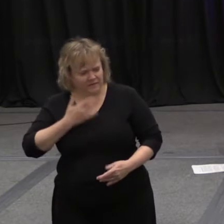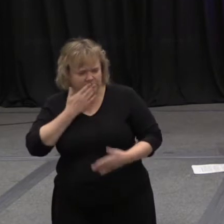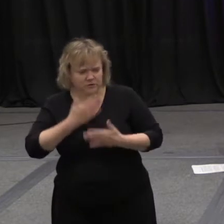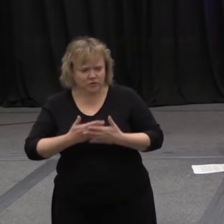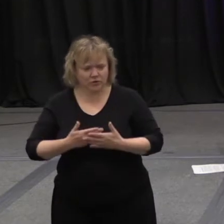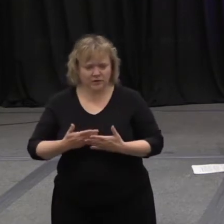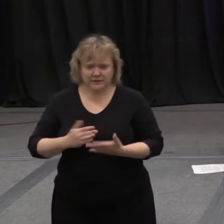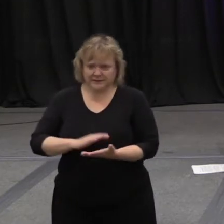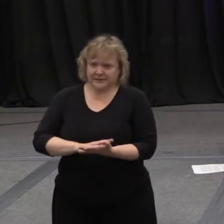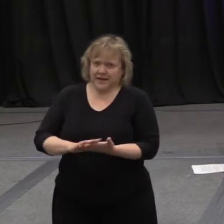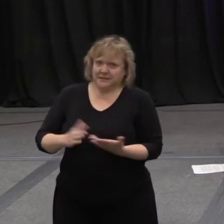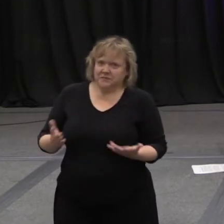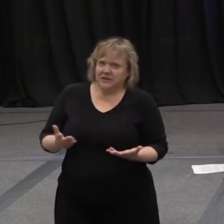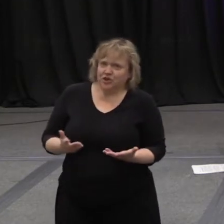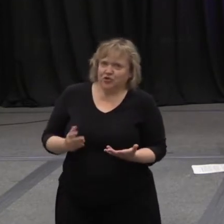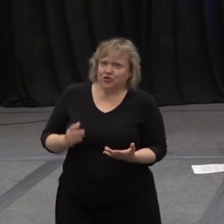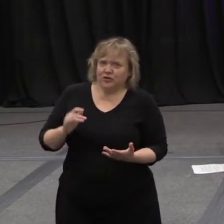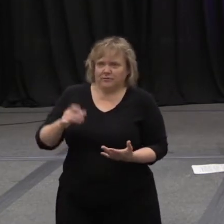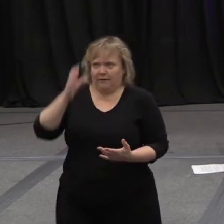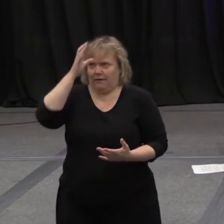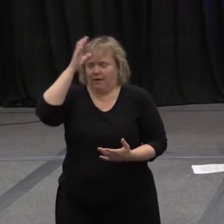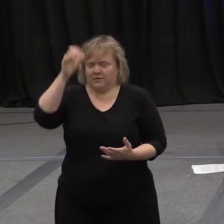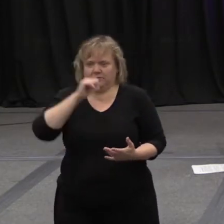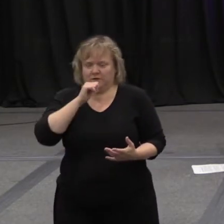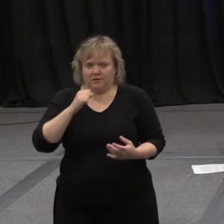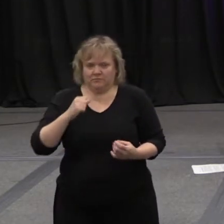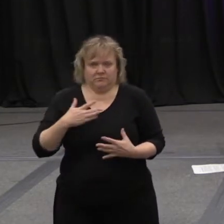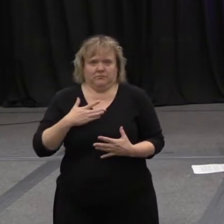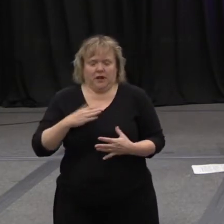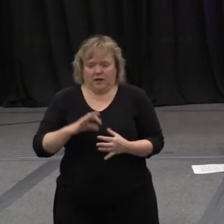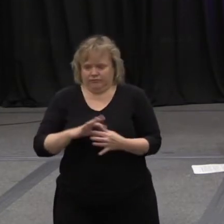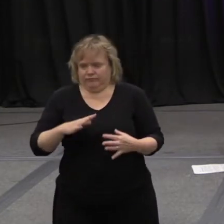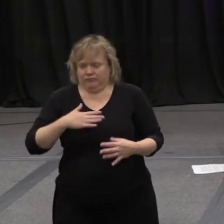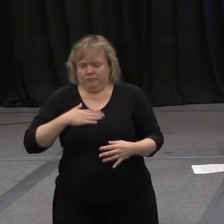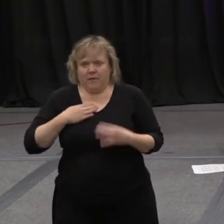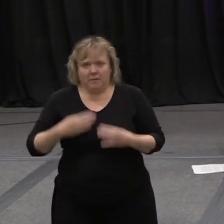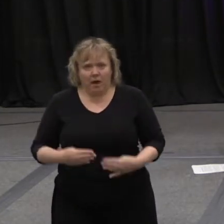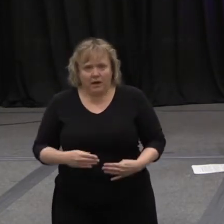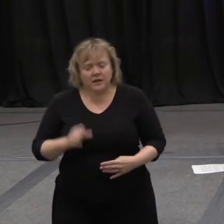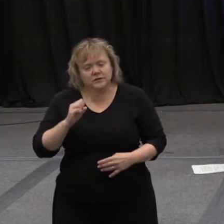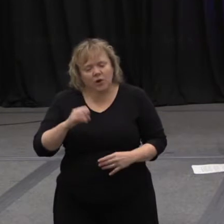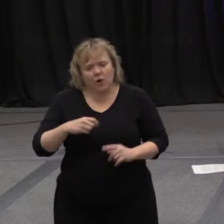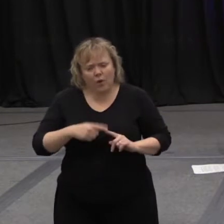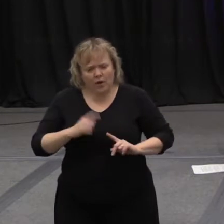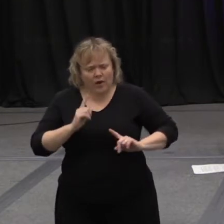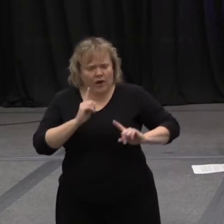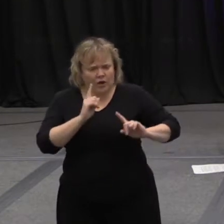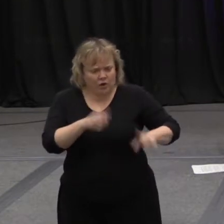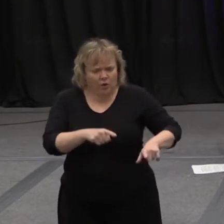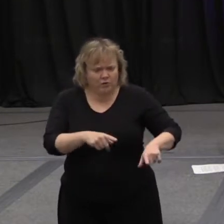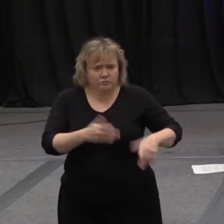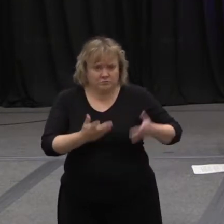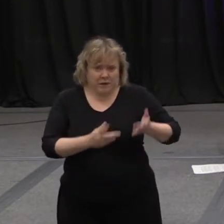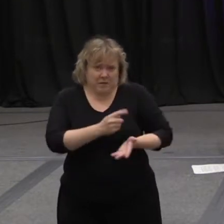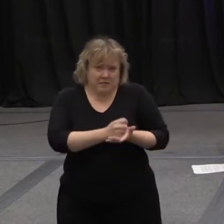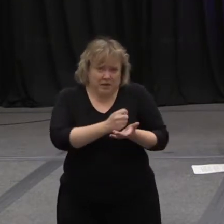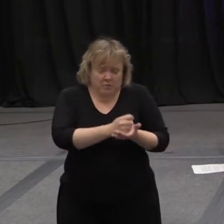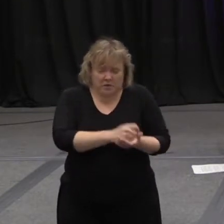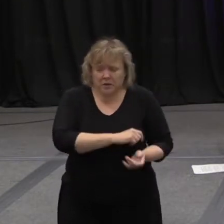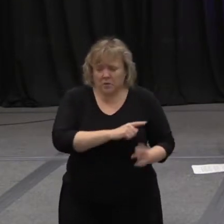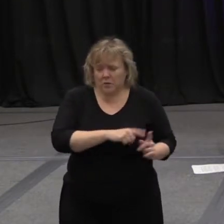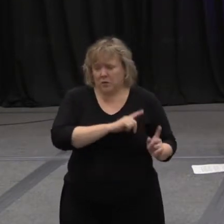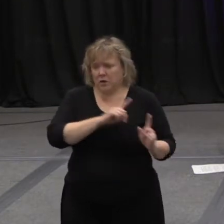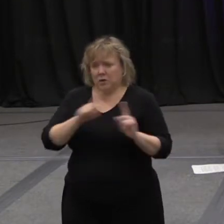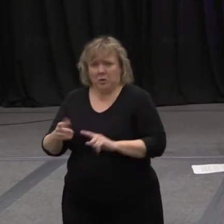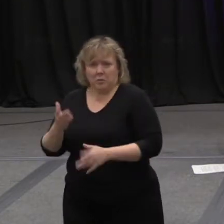bodies for whatever reason. And so we seek therapy, we seek a preacher, we may